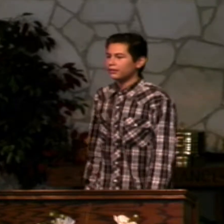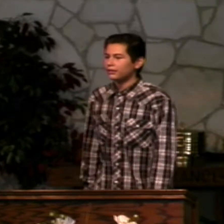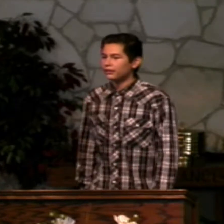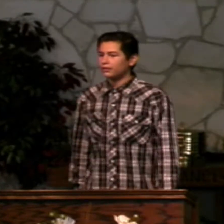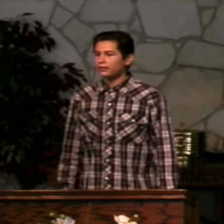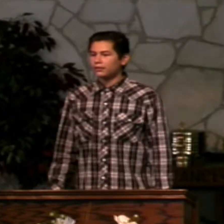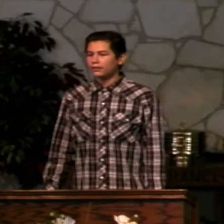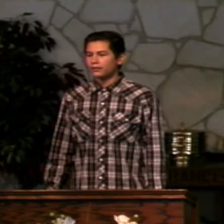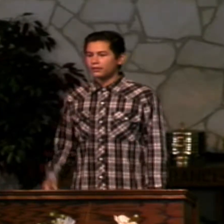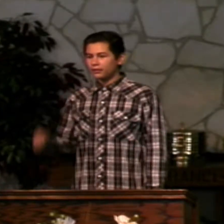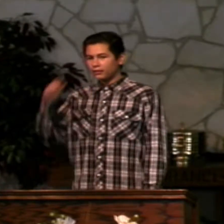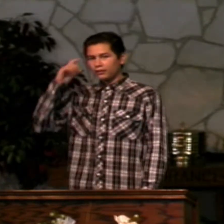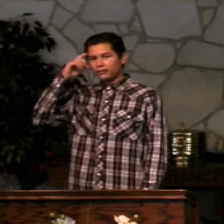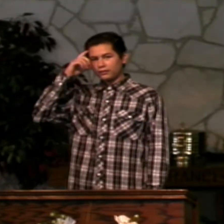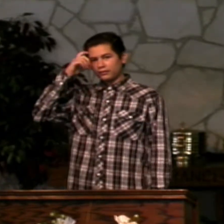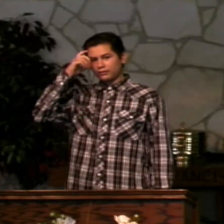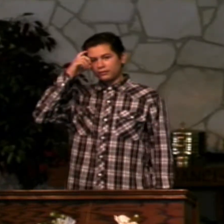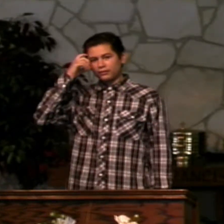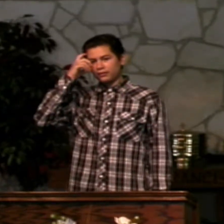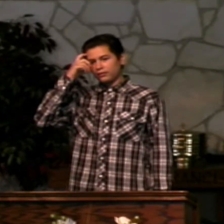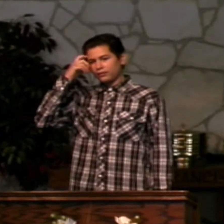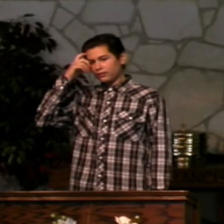And Paul went as a counselor.